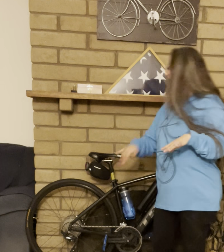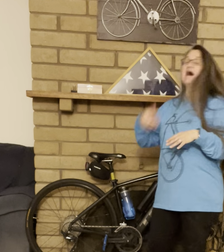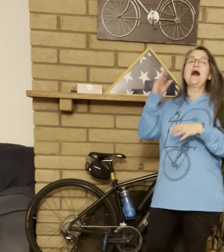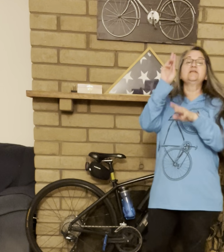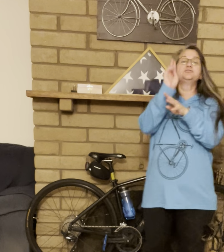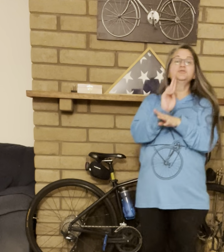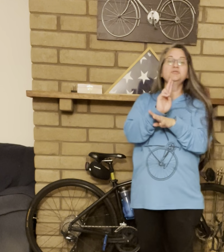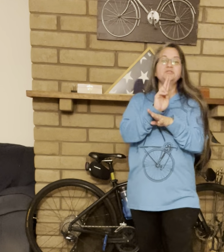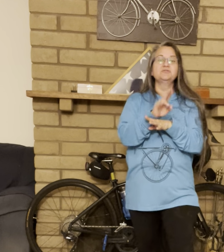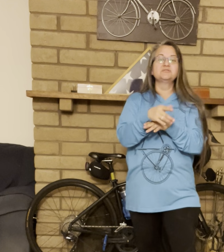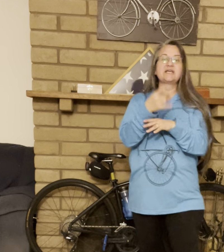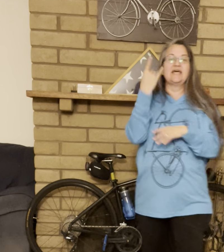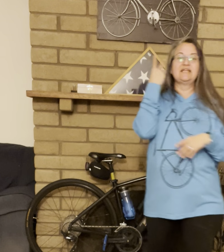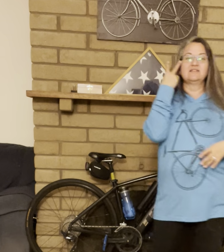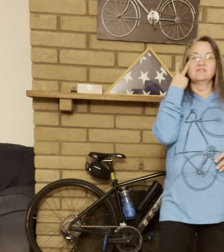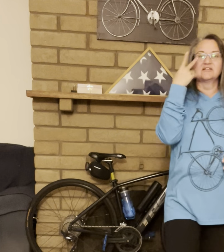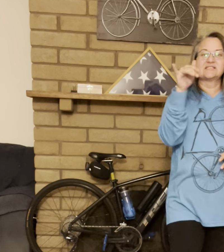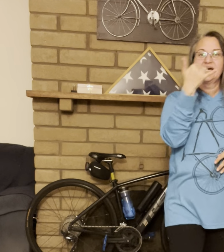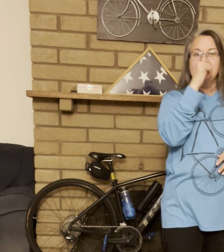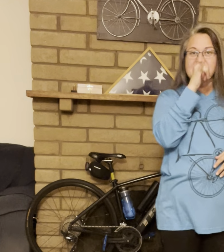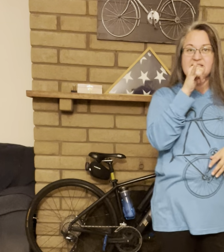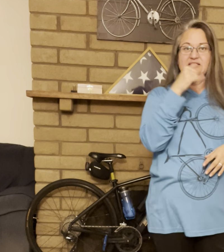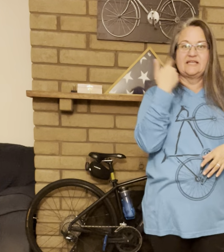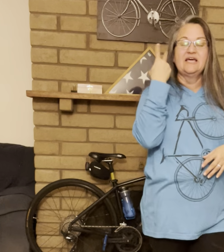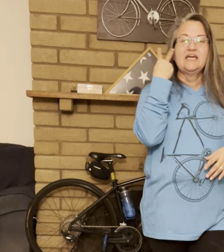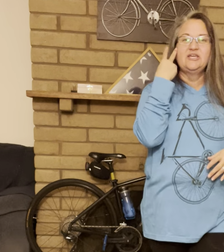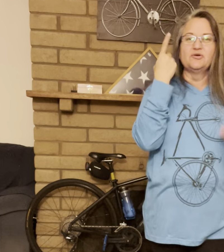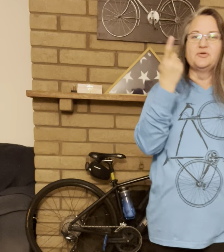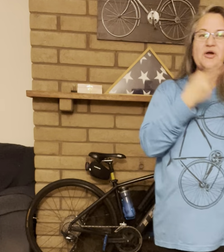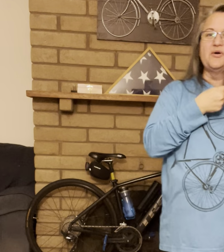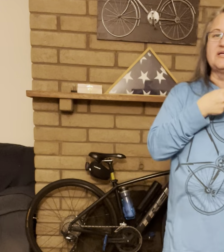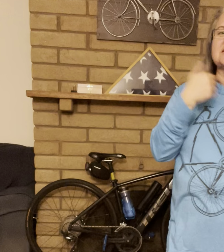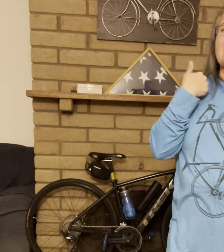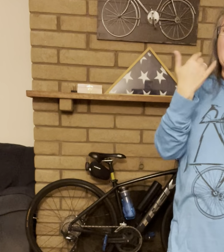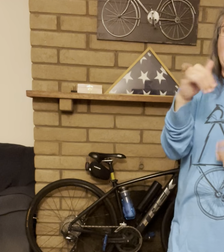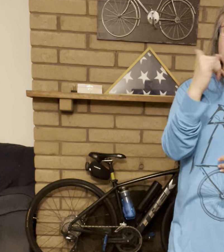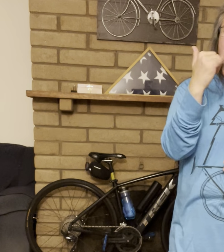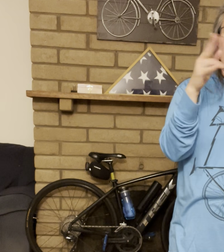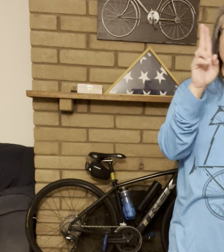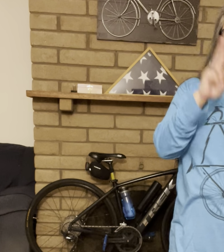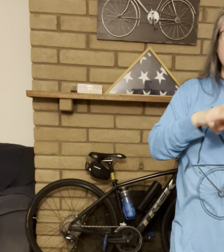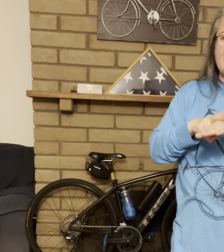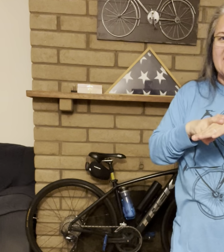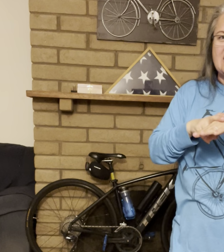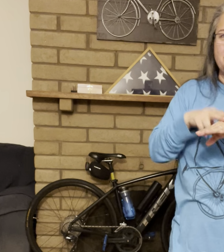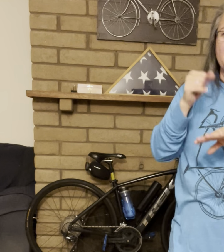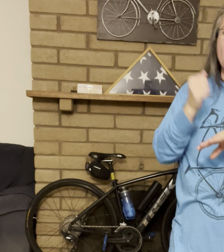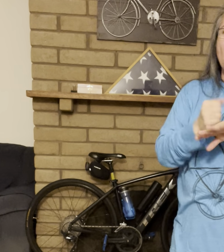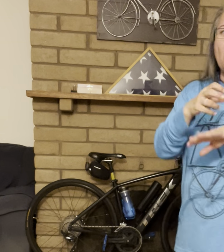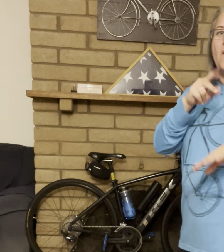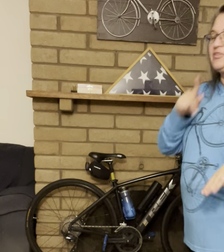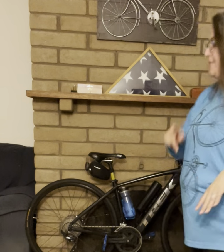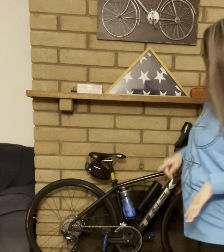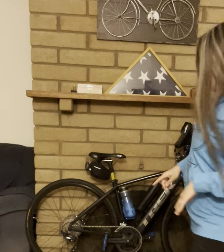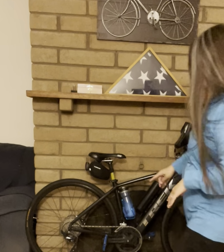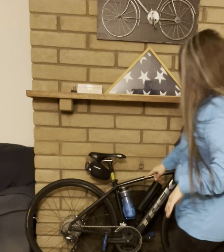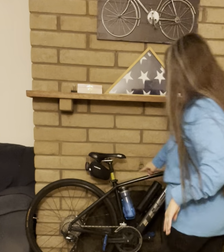I do use, and it looks kind of silly, you'll notice I have yellow tape on the back.